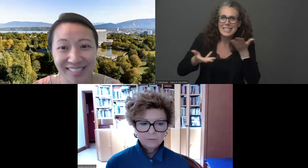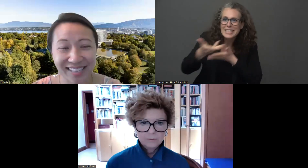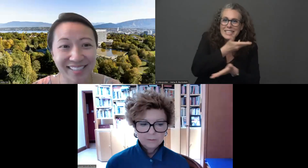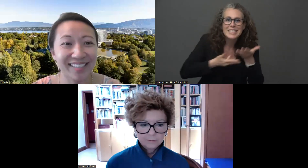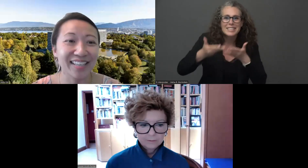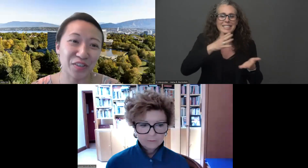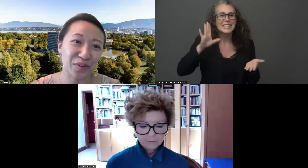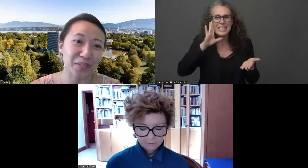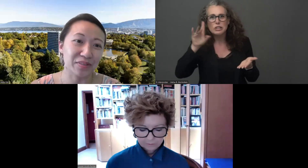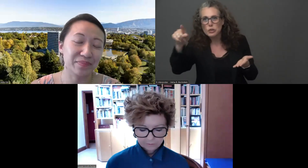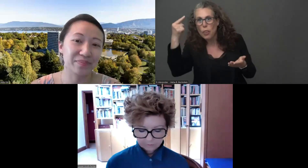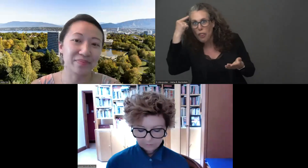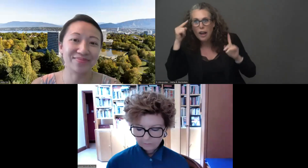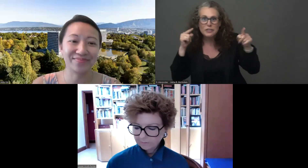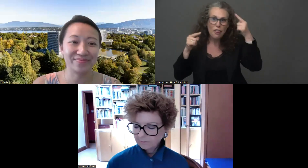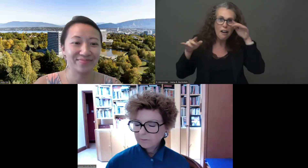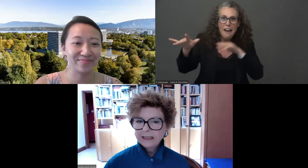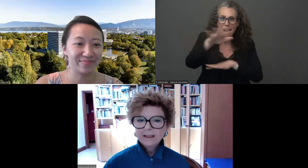insights today. Thank you very much.